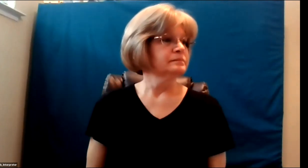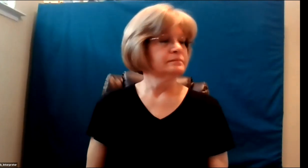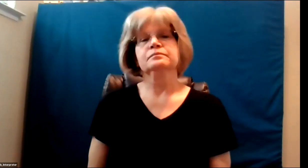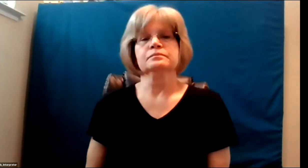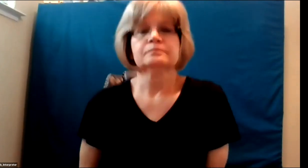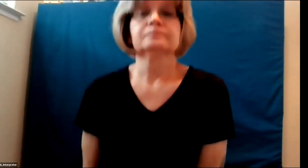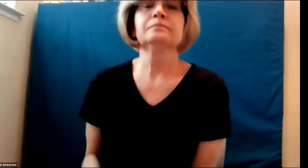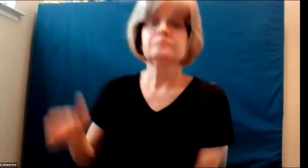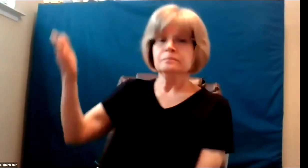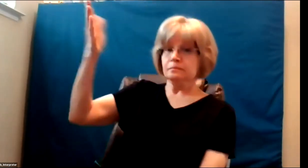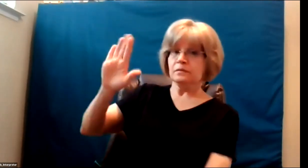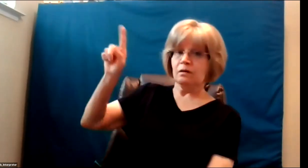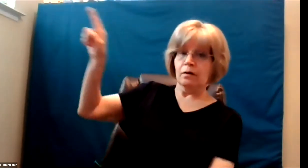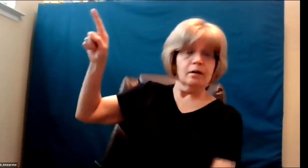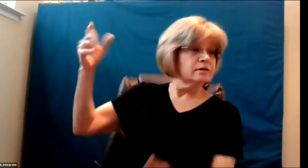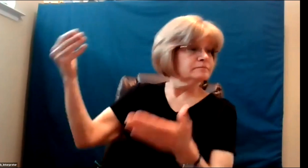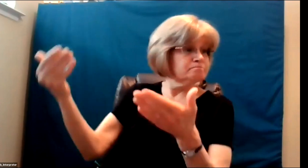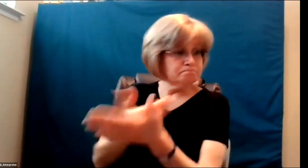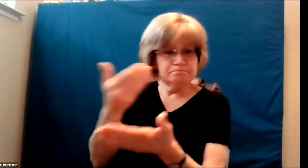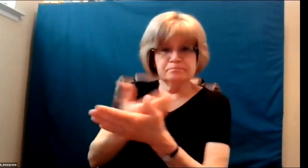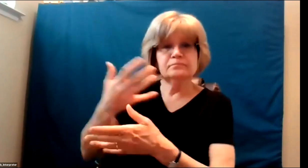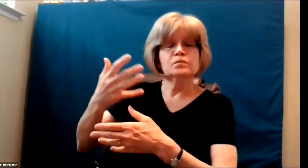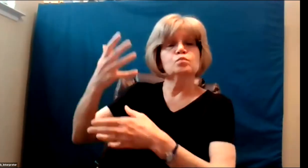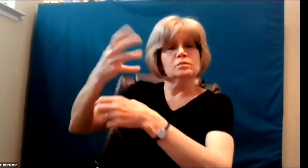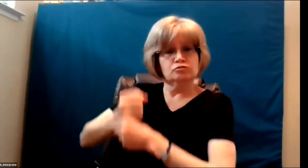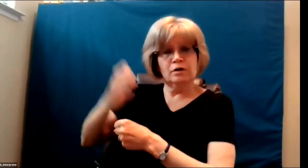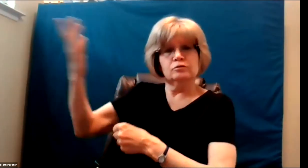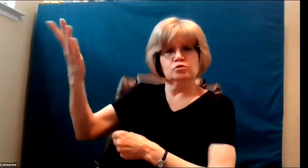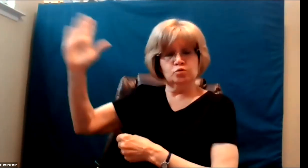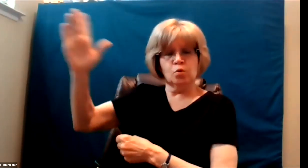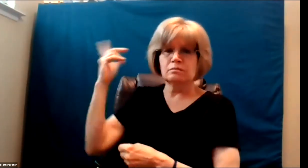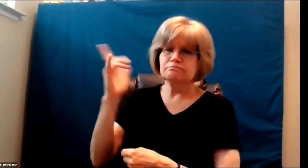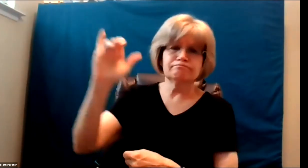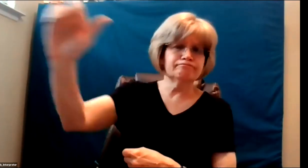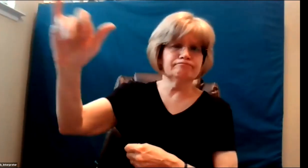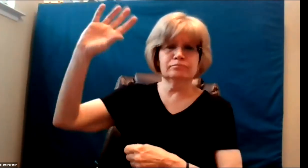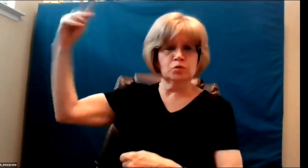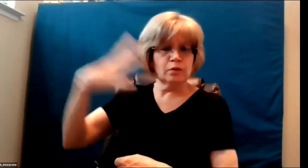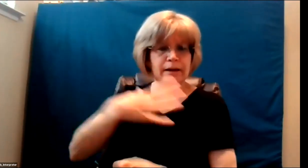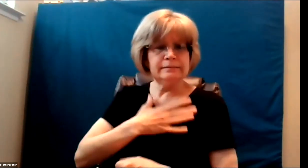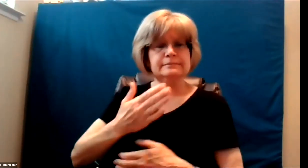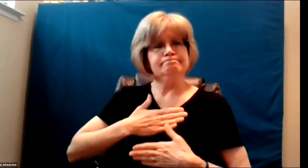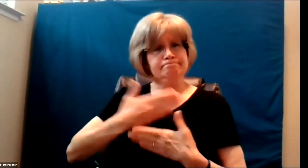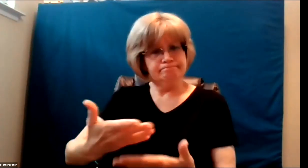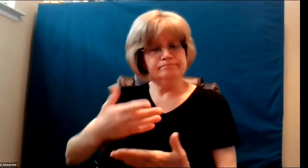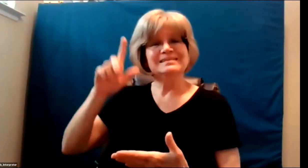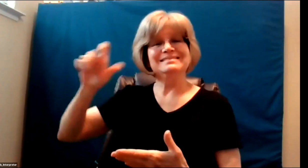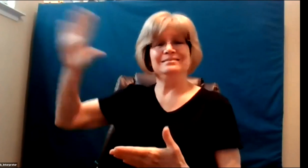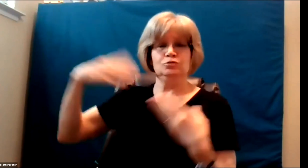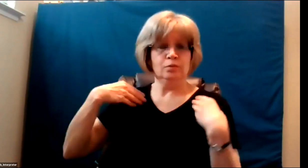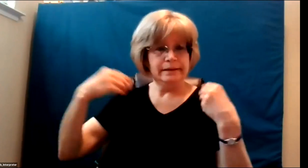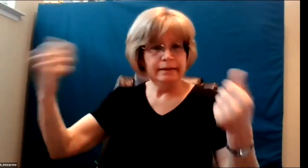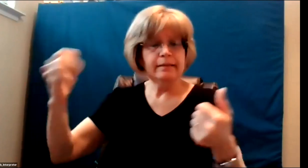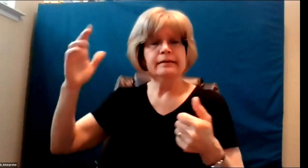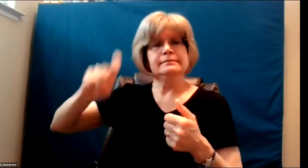Together, please. Renewing God, trusting in your infinite grace, we confess that we need your healing and